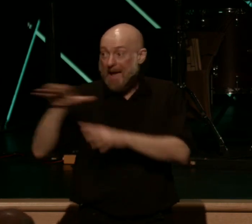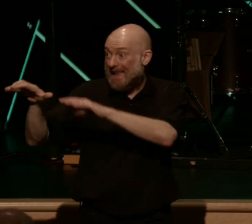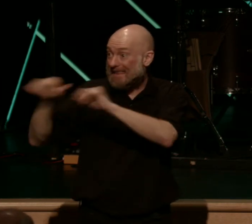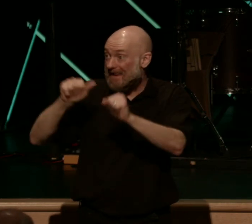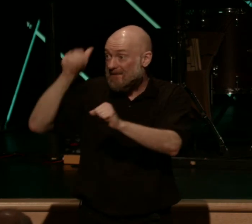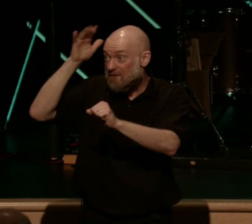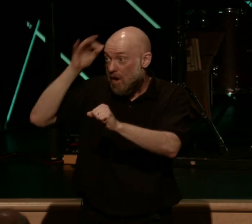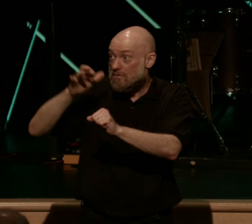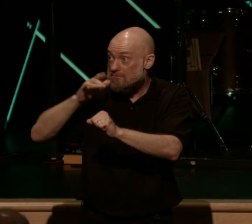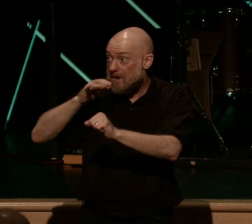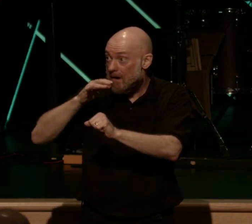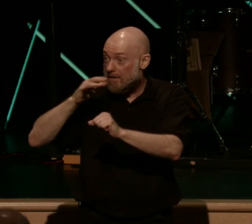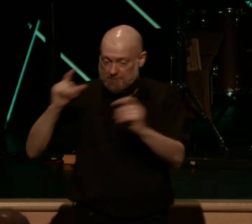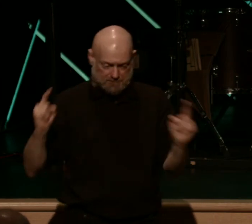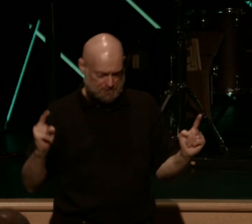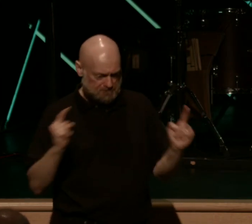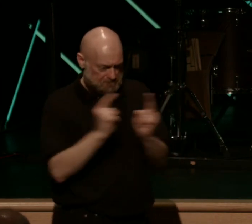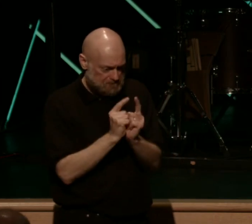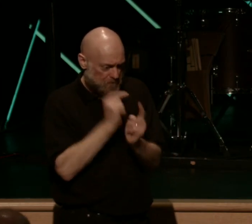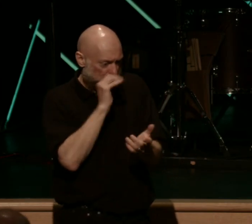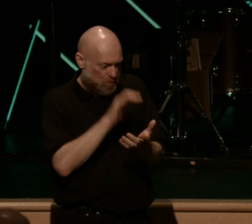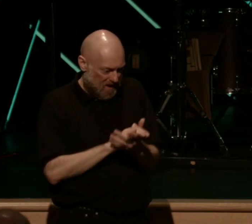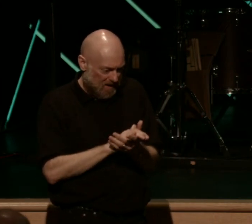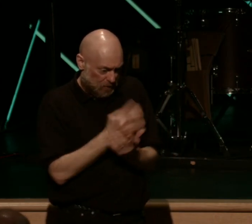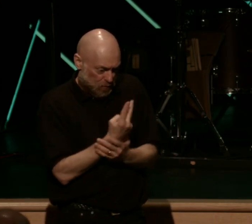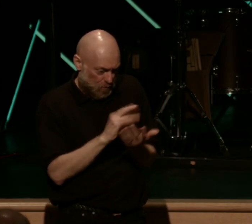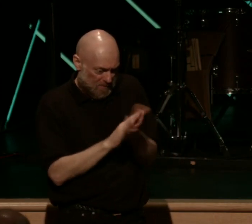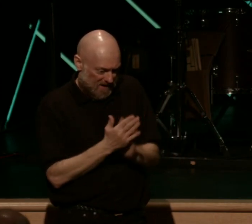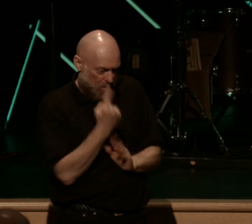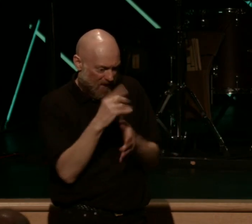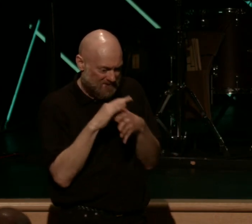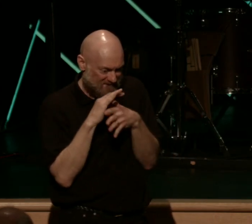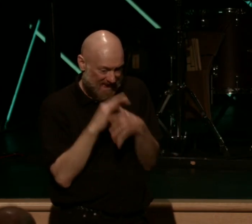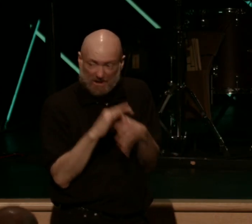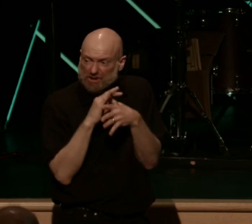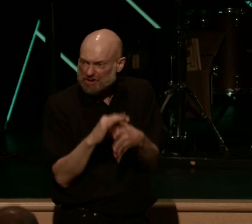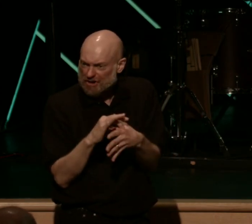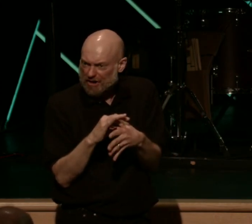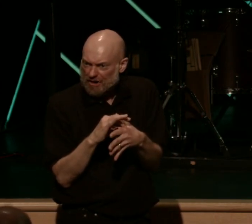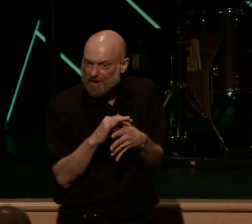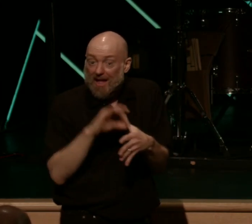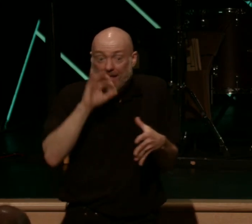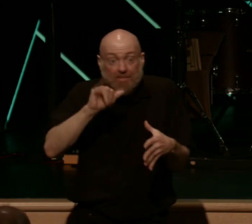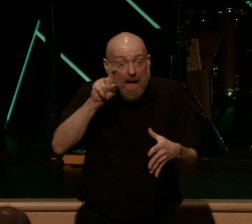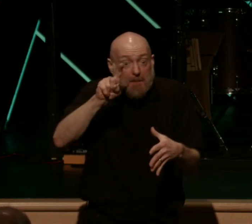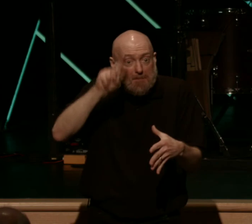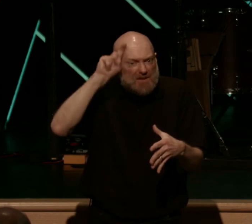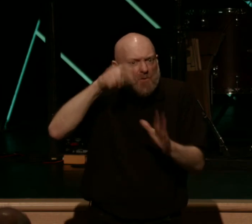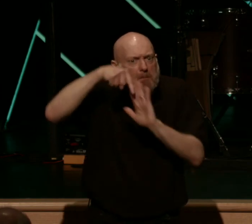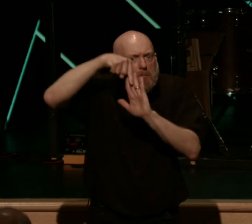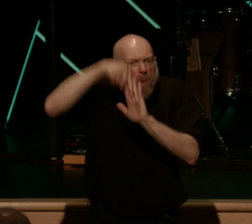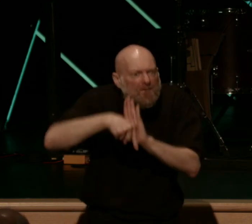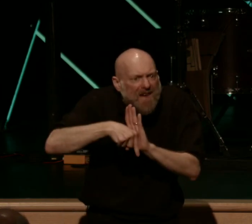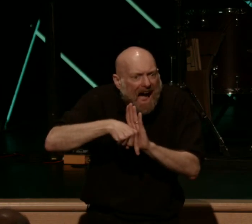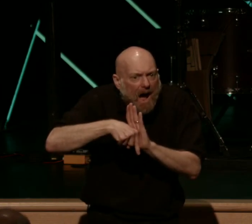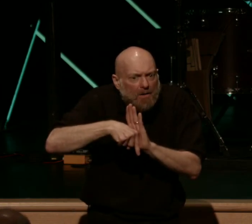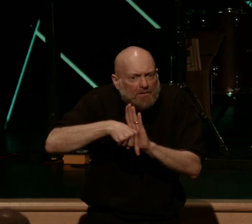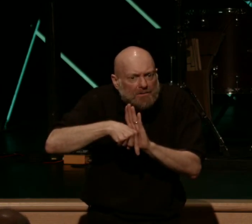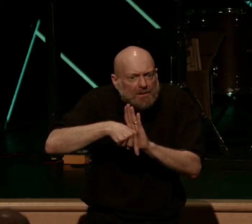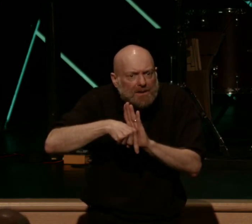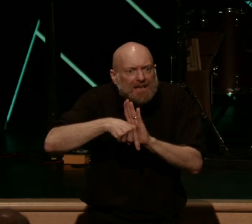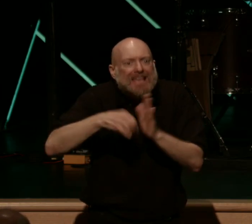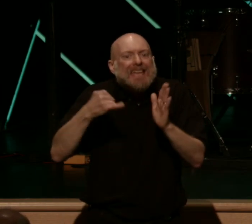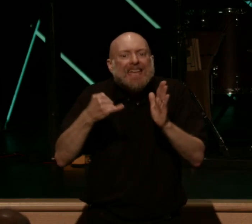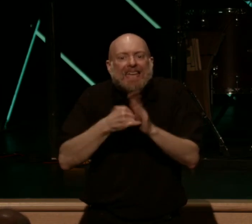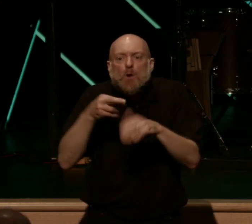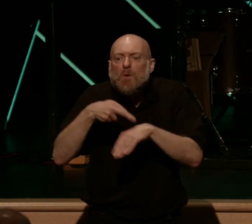his father and his mother and hold fast to his wife, and the two shall become one flesh. This mystery is profound, and I'm saying it